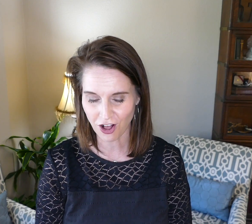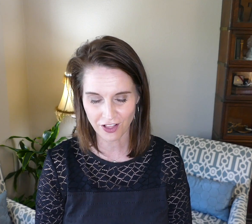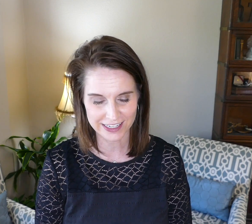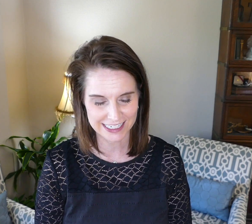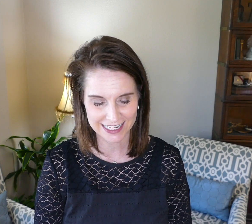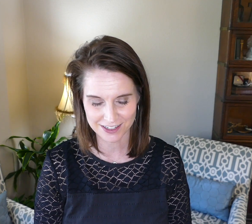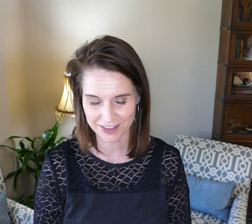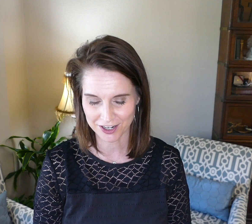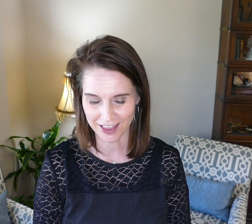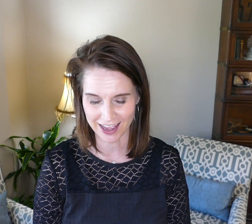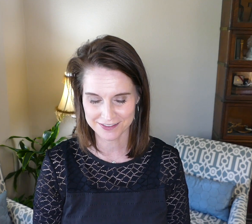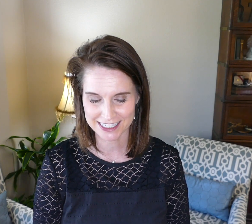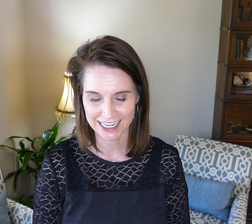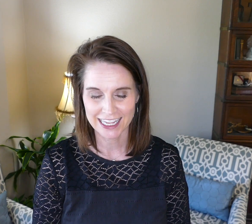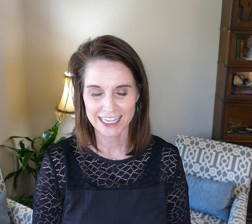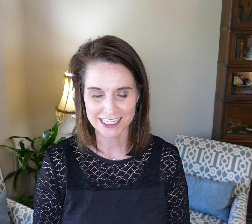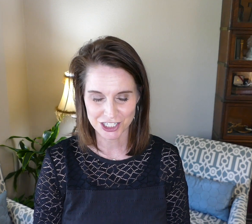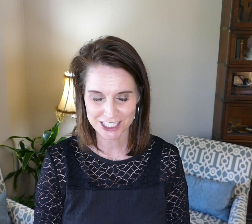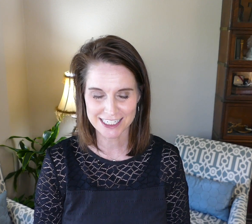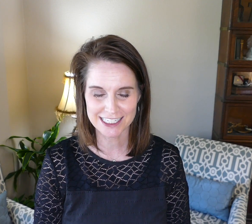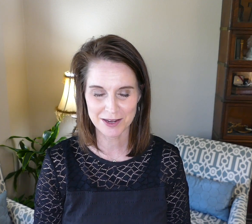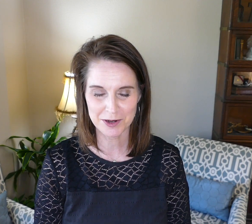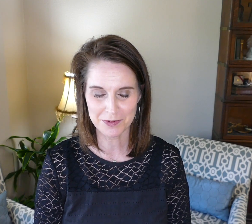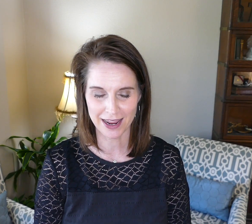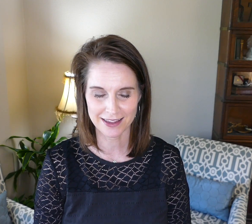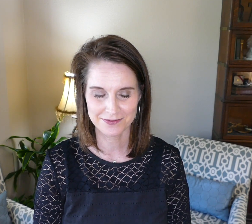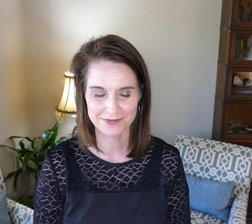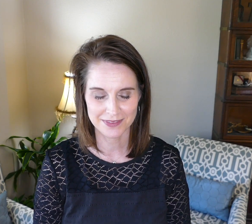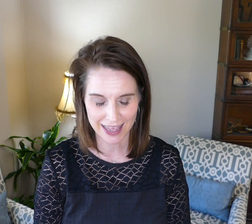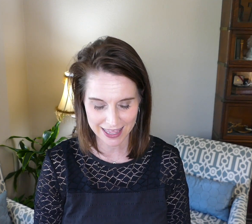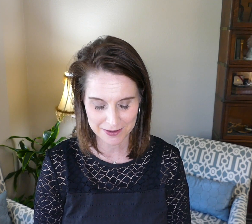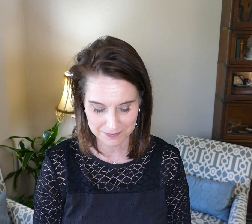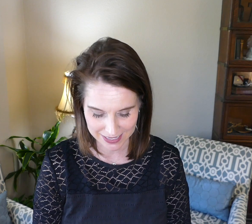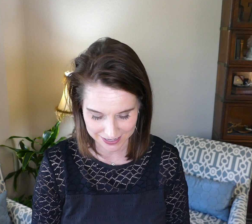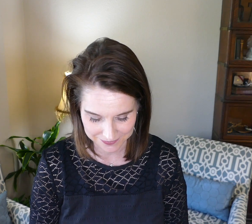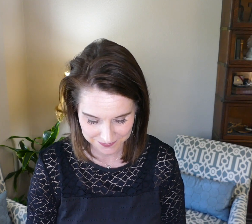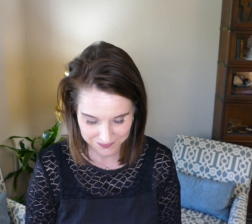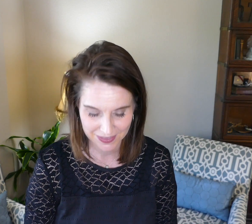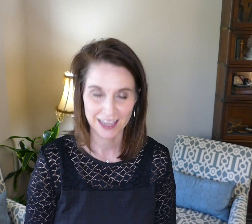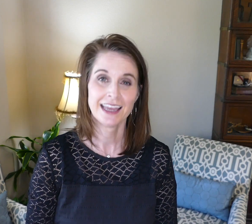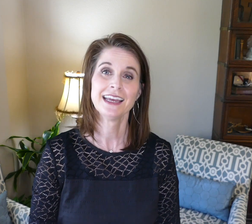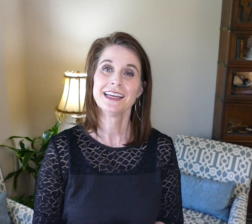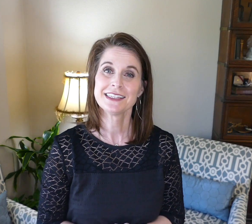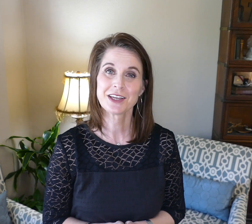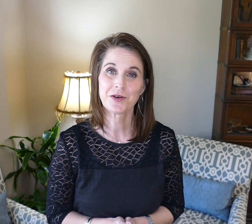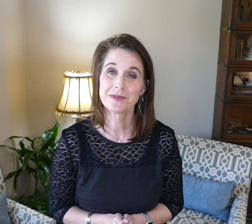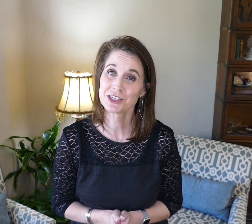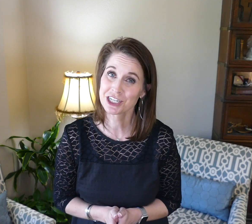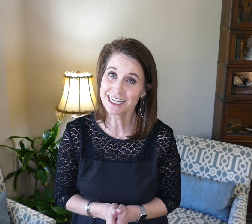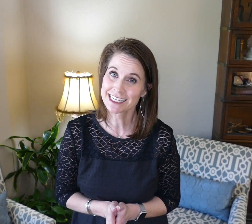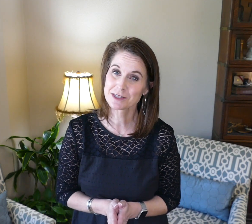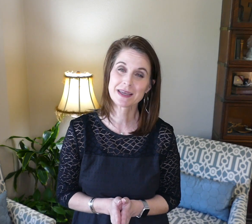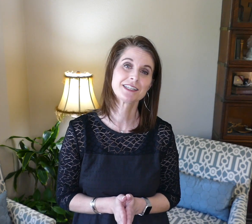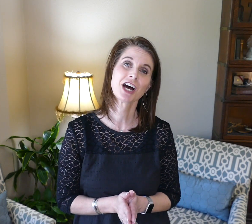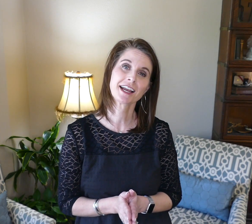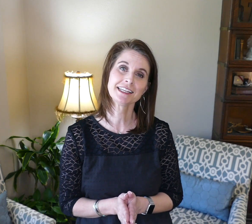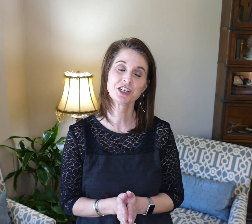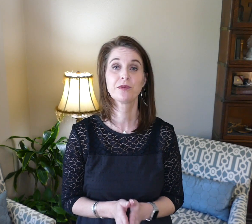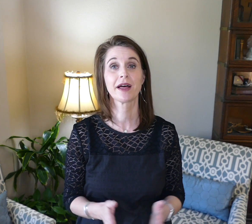the days of their lives. In Jesus' name we pray. Amen. So Miss Gina has been talking to you about the